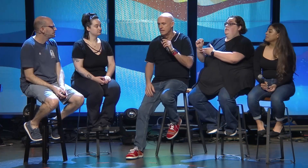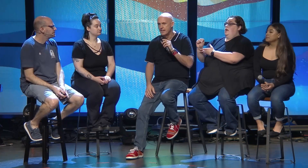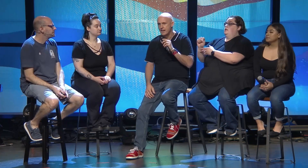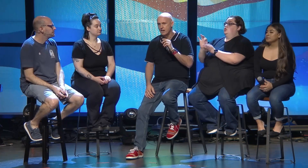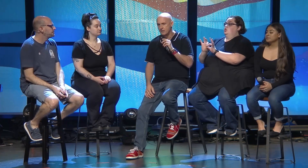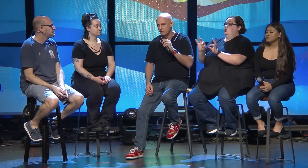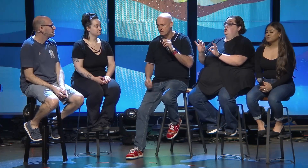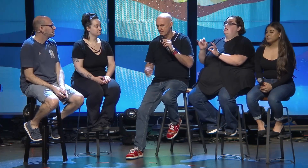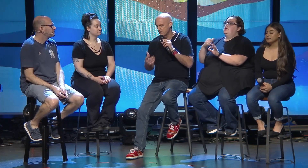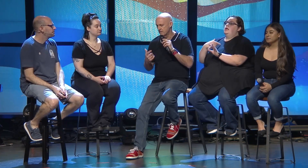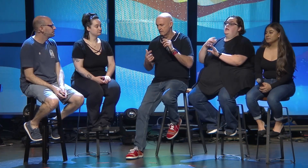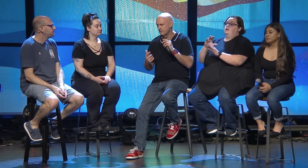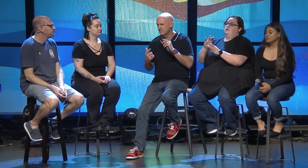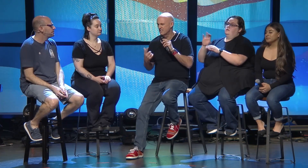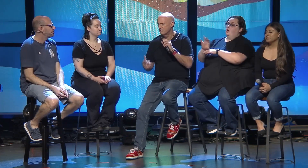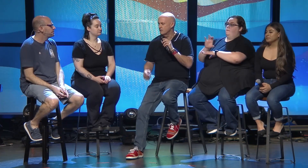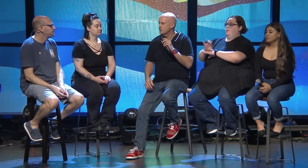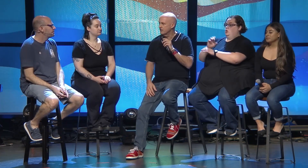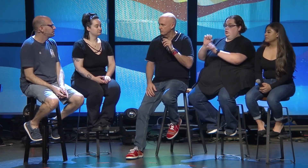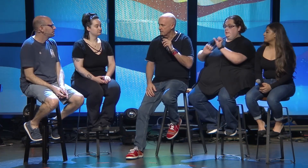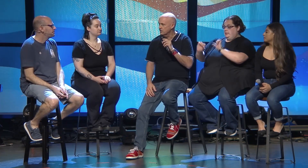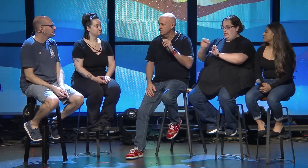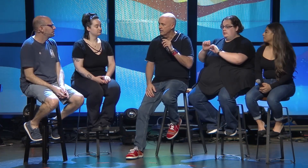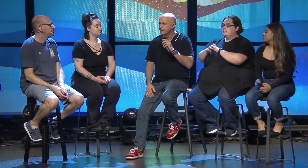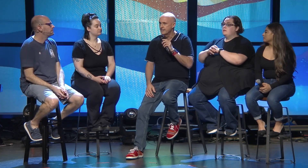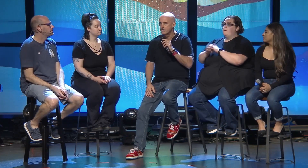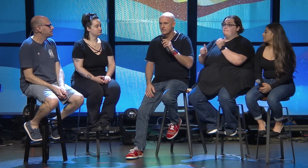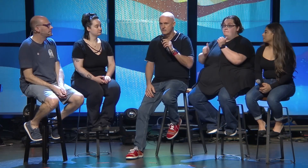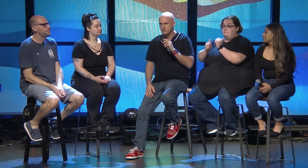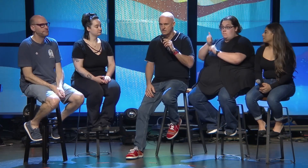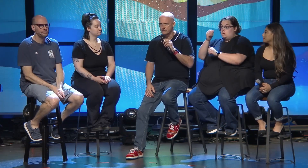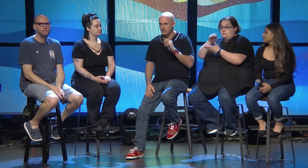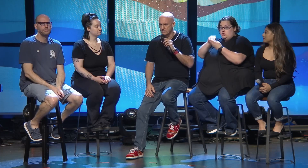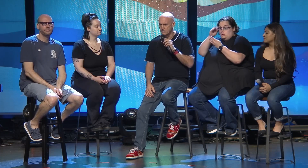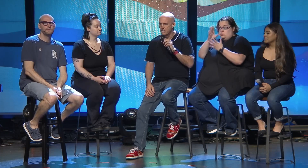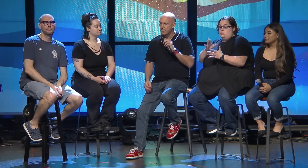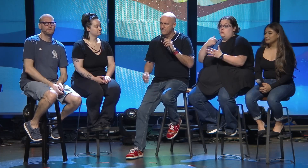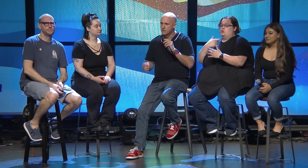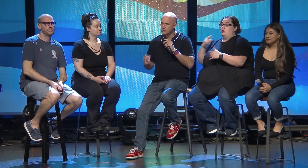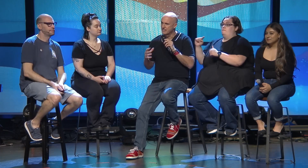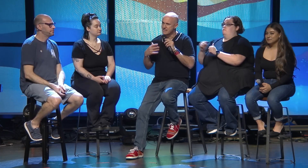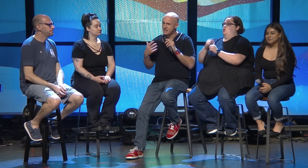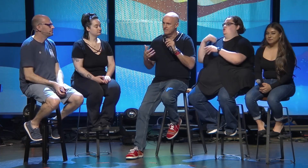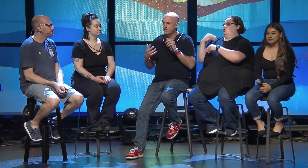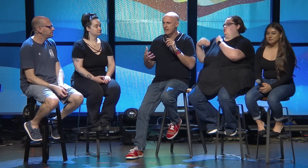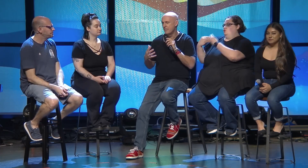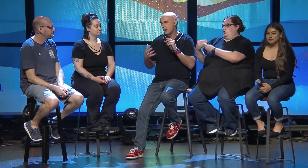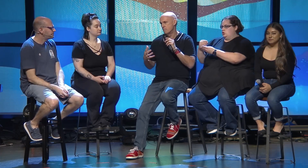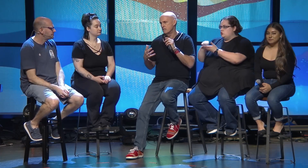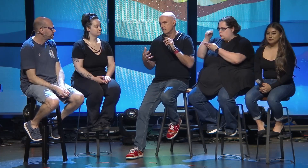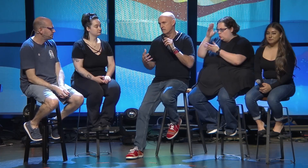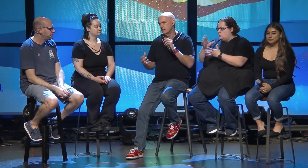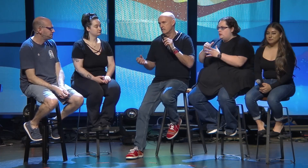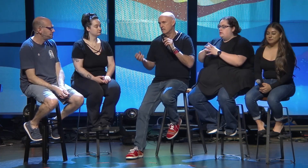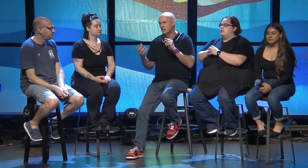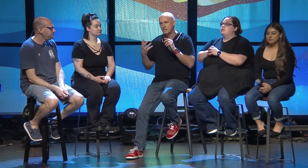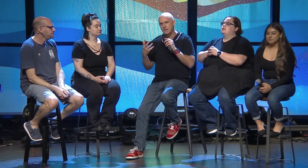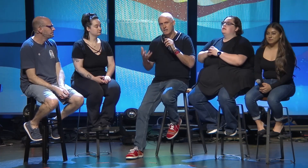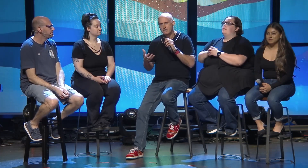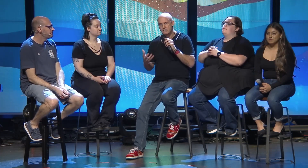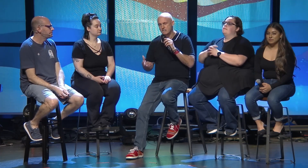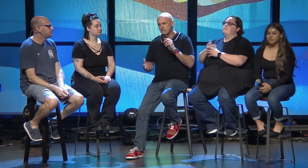school. Most of our students are first generation, students of color, those that never had the